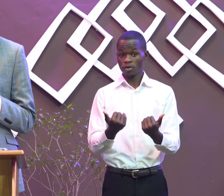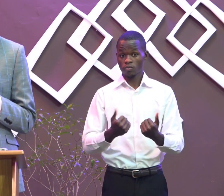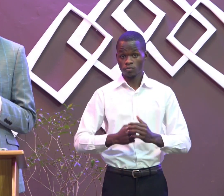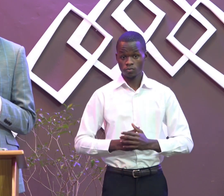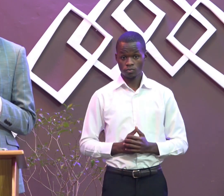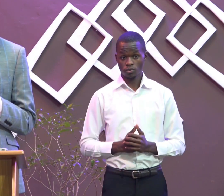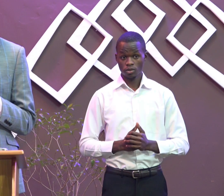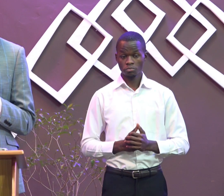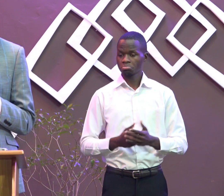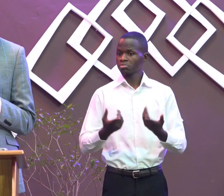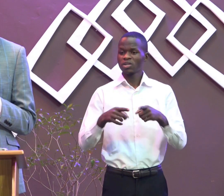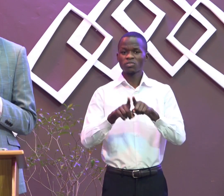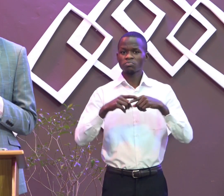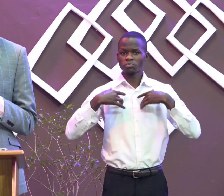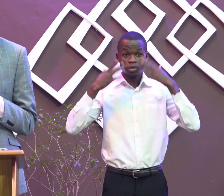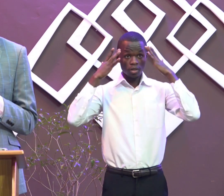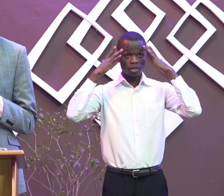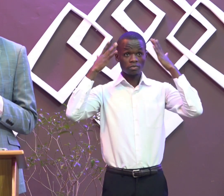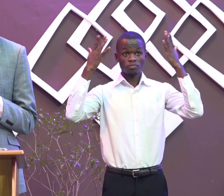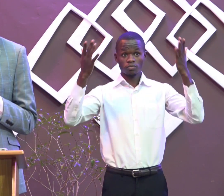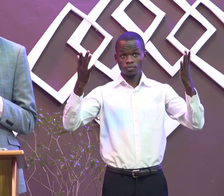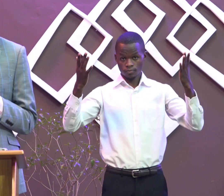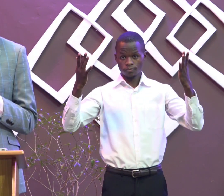it is now. Situmanyi oba mukama waffe